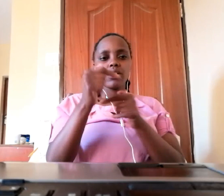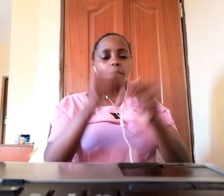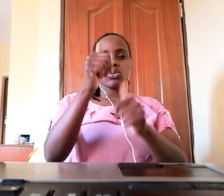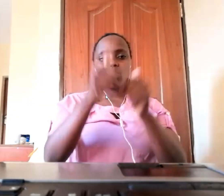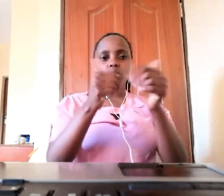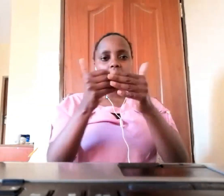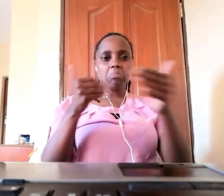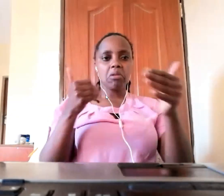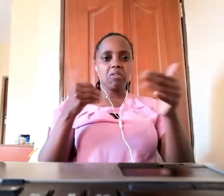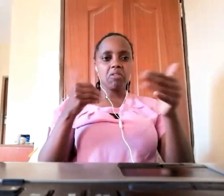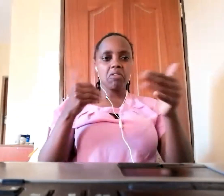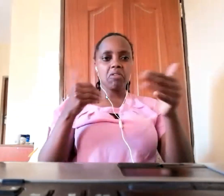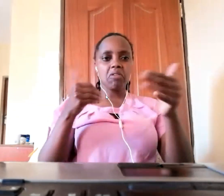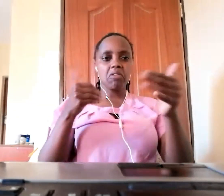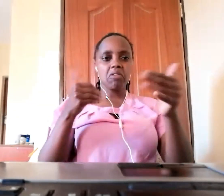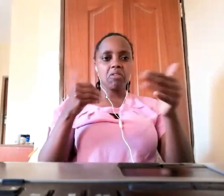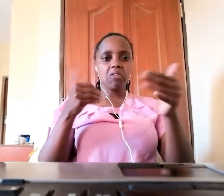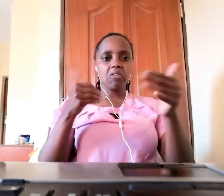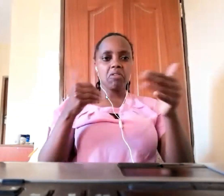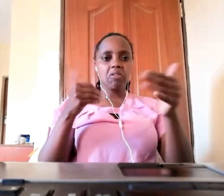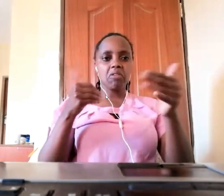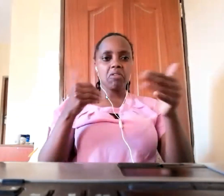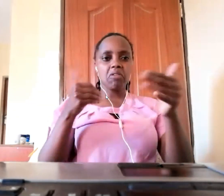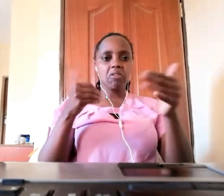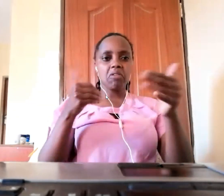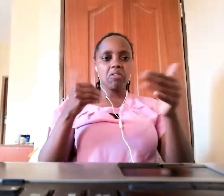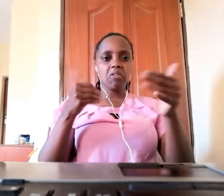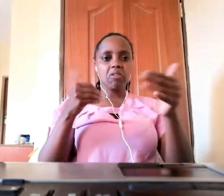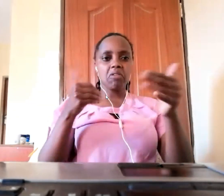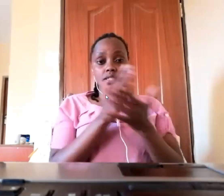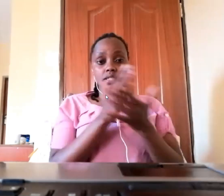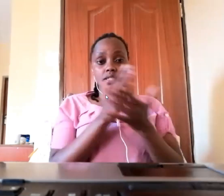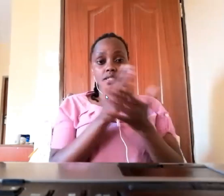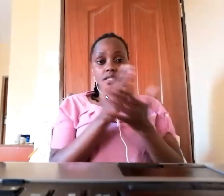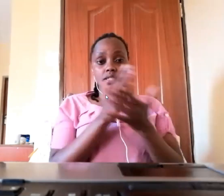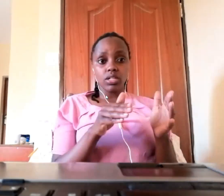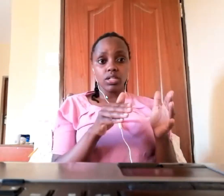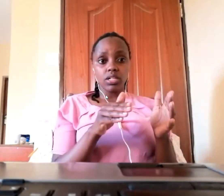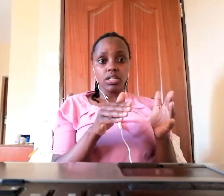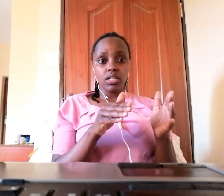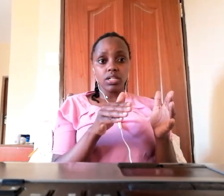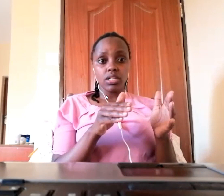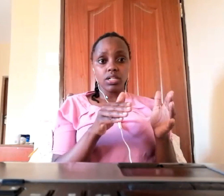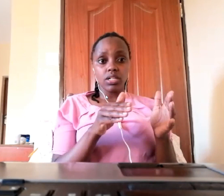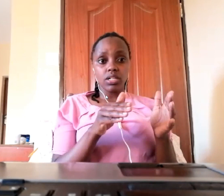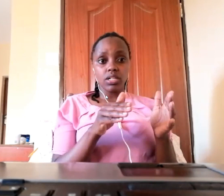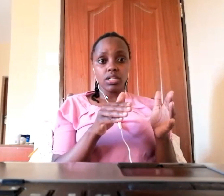never been tested, but there is somehow an opportunity if the committee wishes